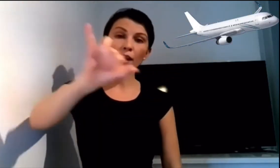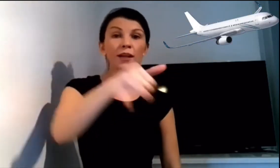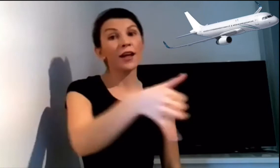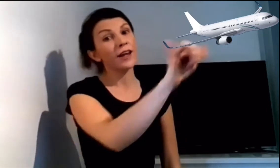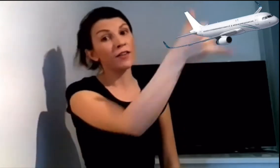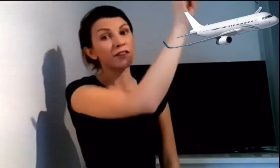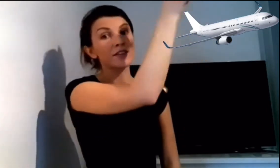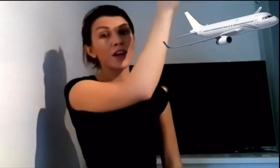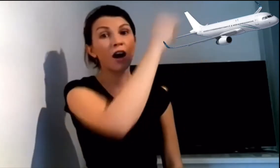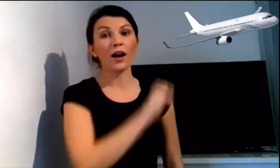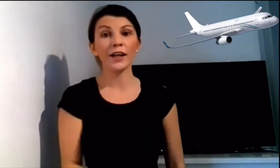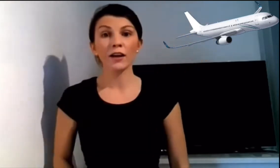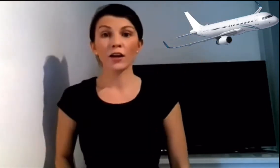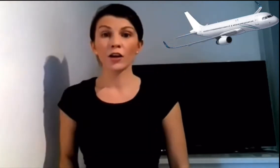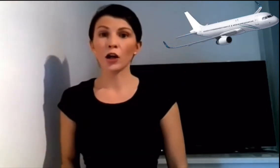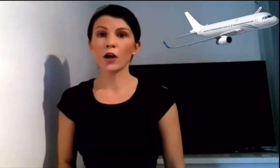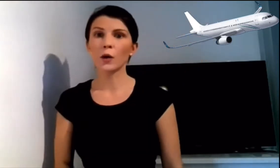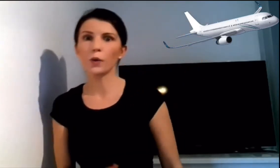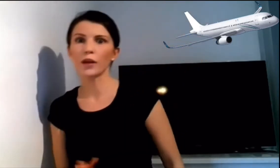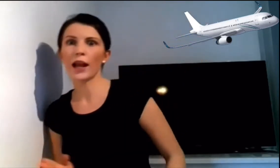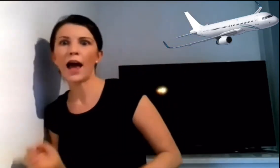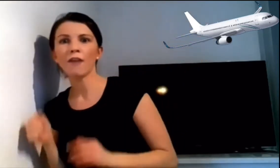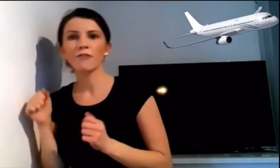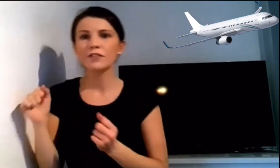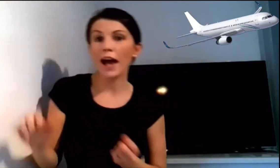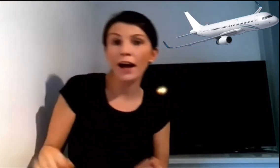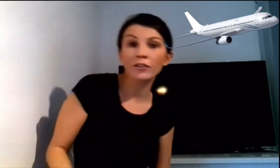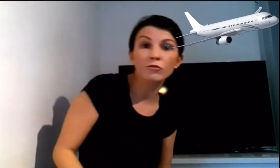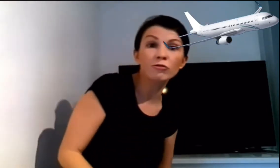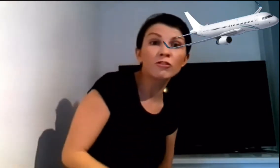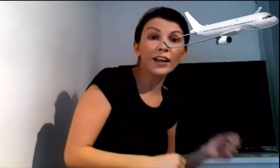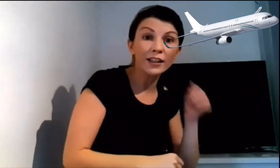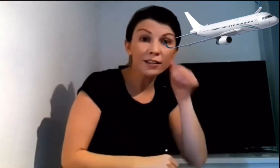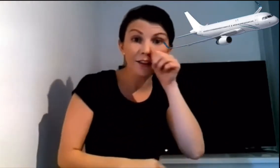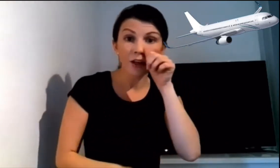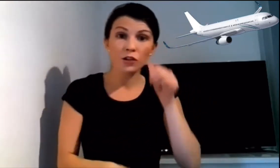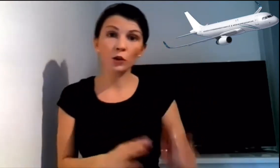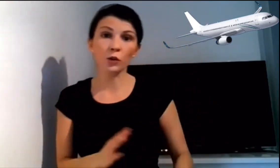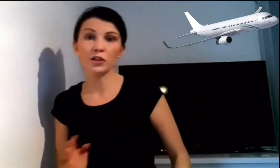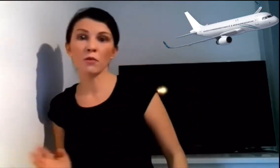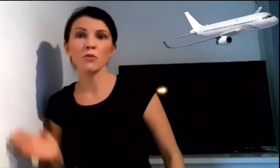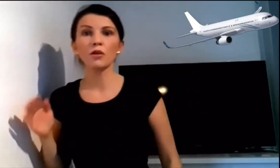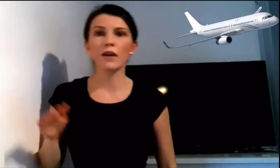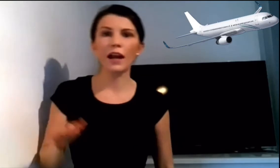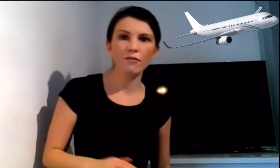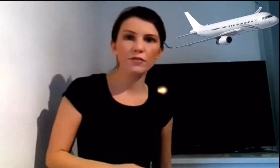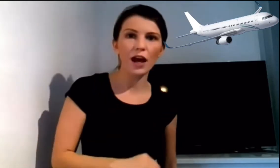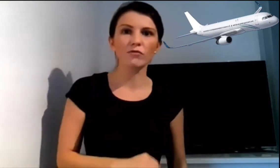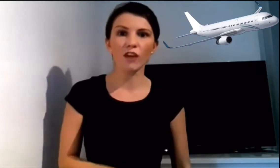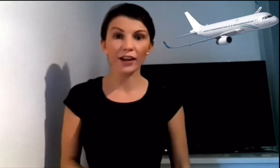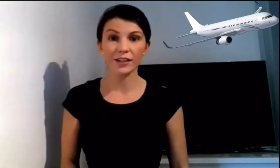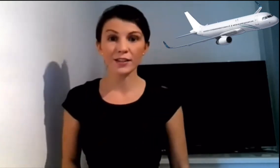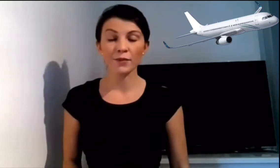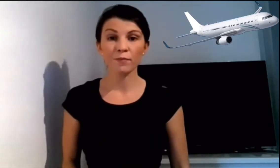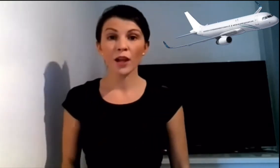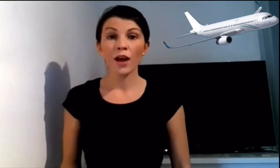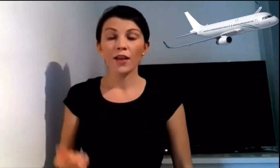in the sky goes left and right. You're going to move left and right.